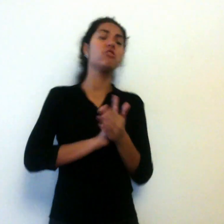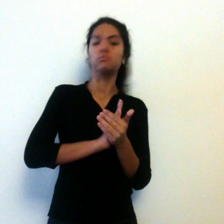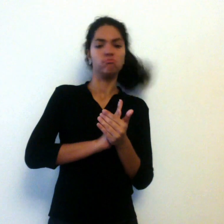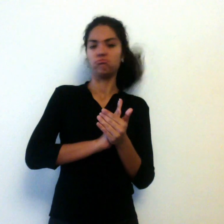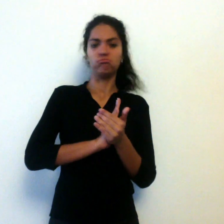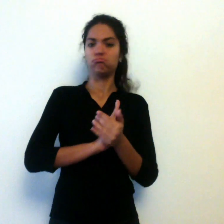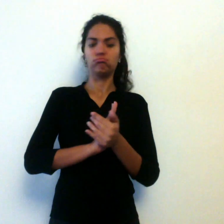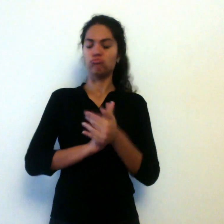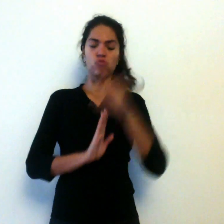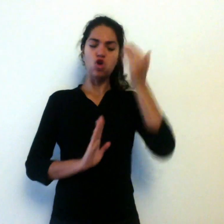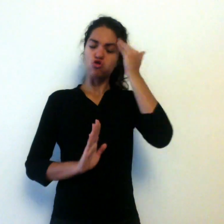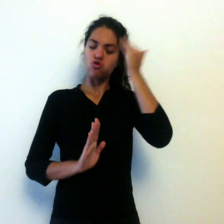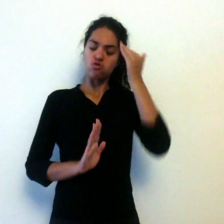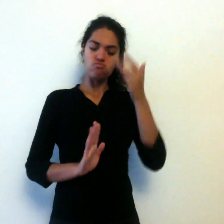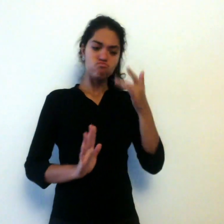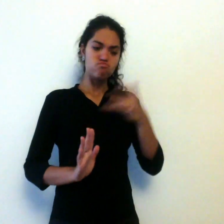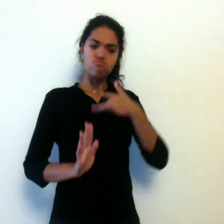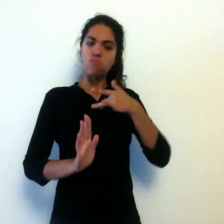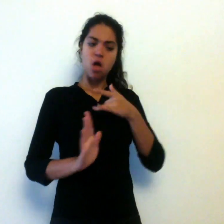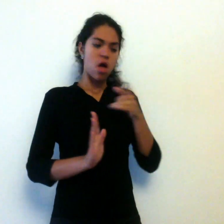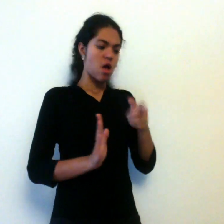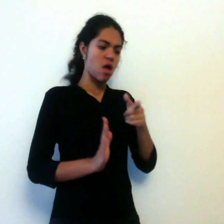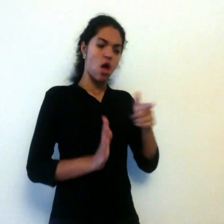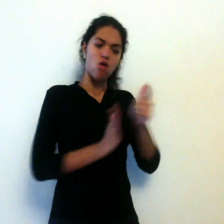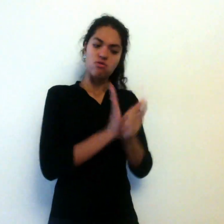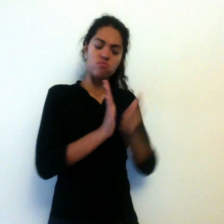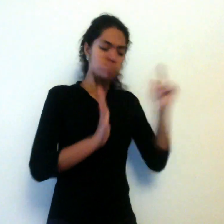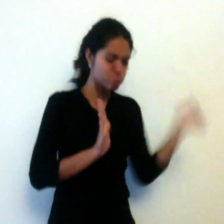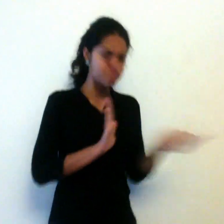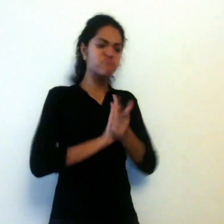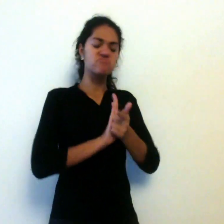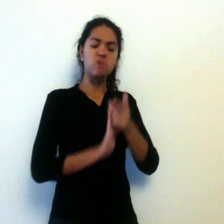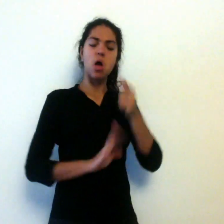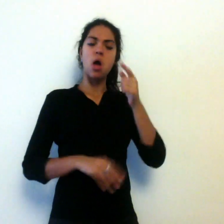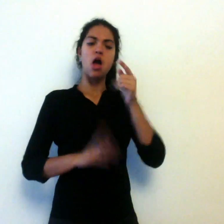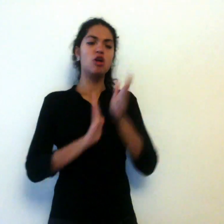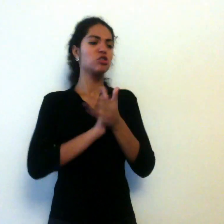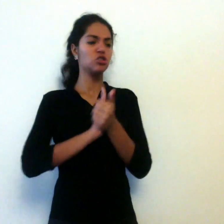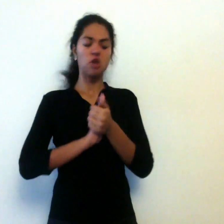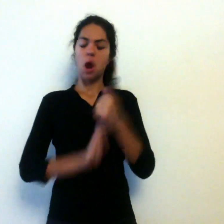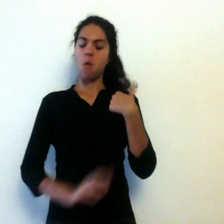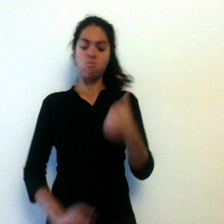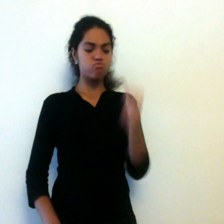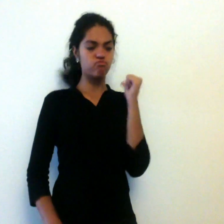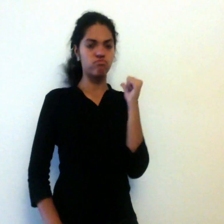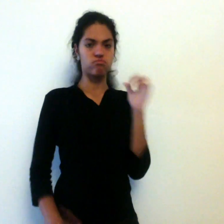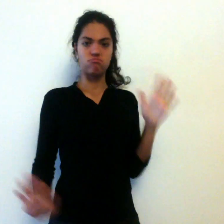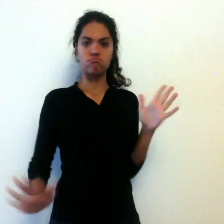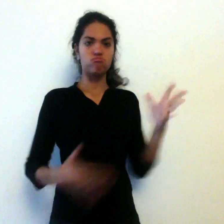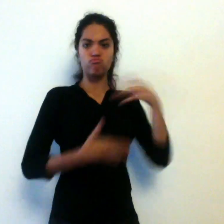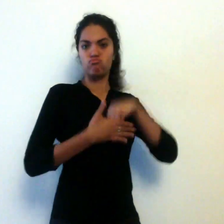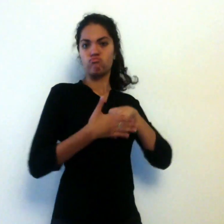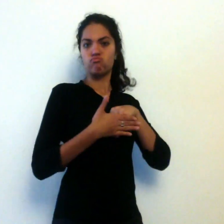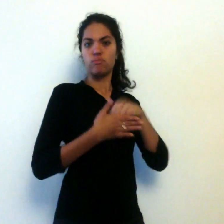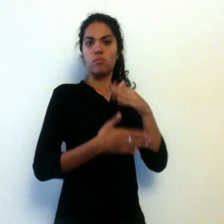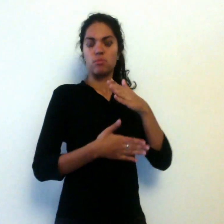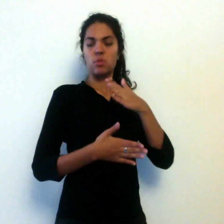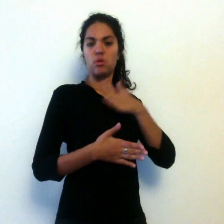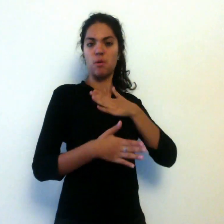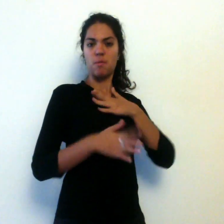wrong. And many of the things I gleaned almost subliminally came into my mind because the culture believed that.